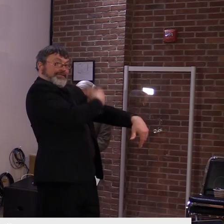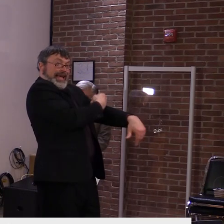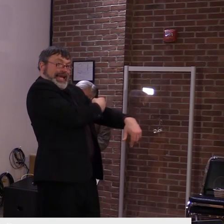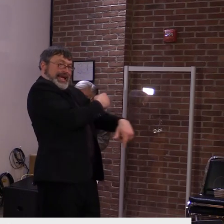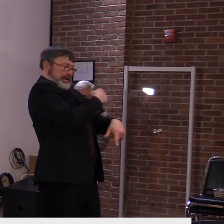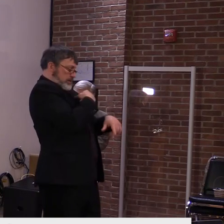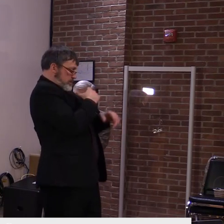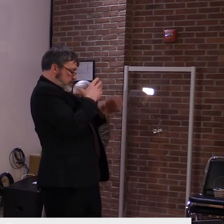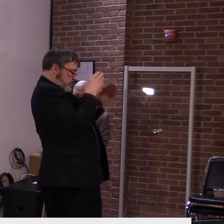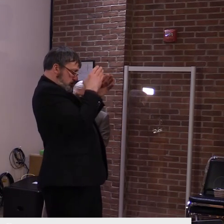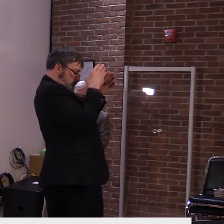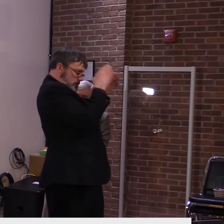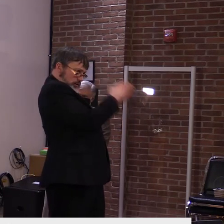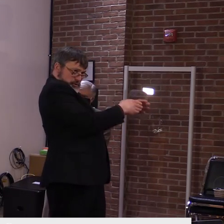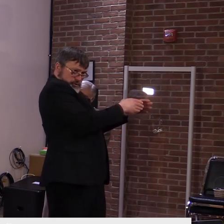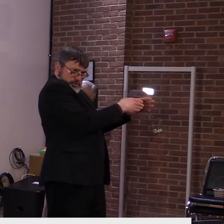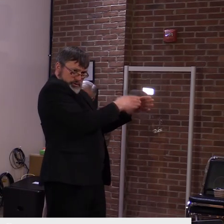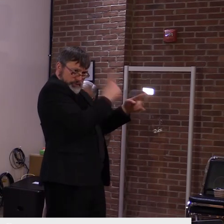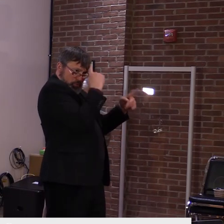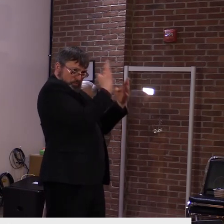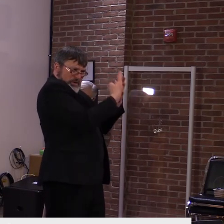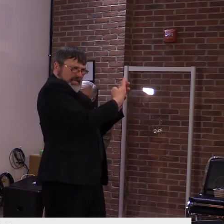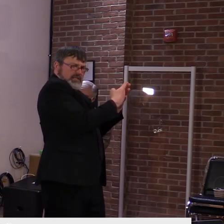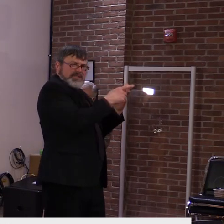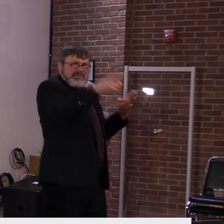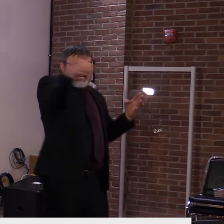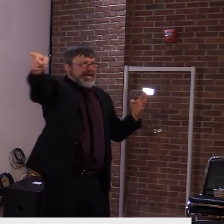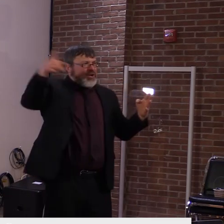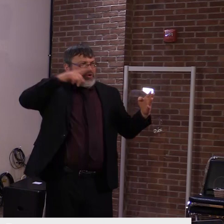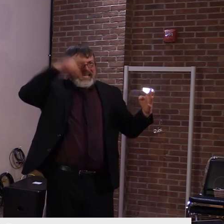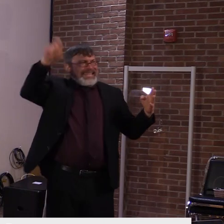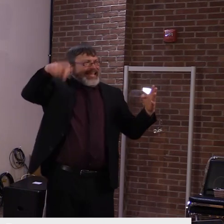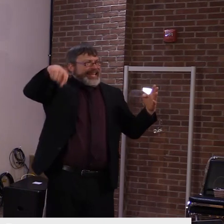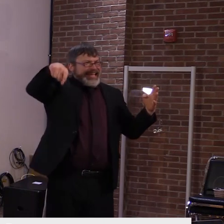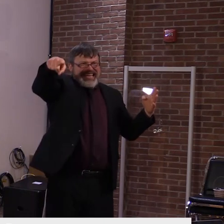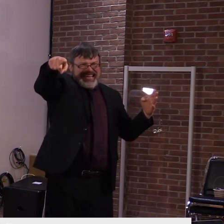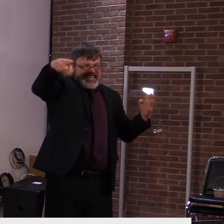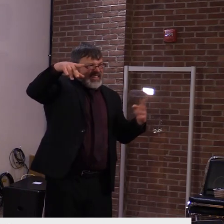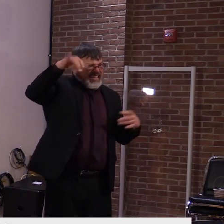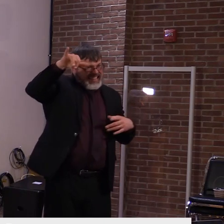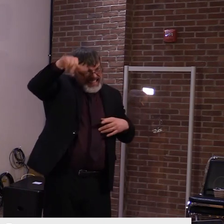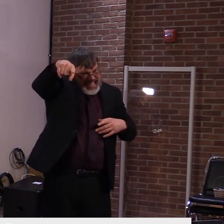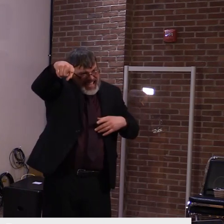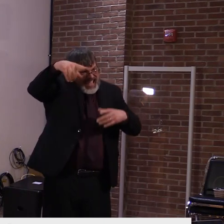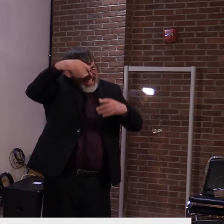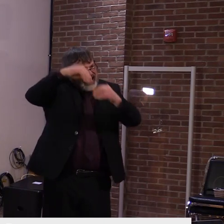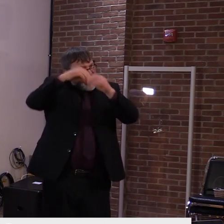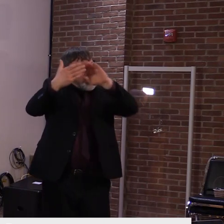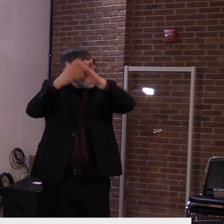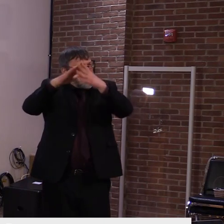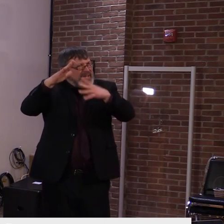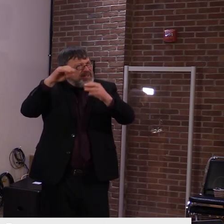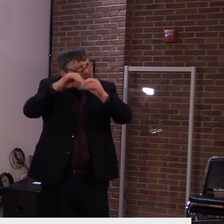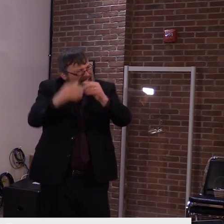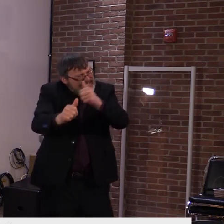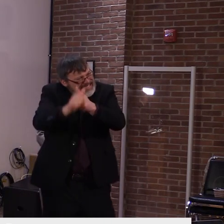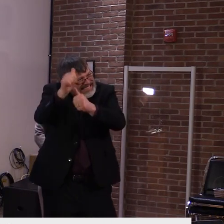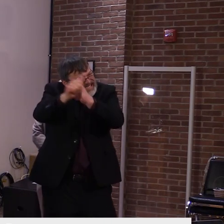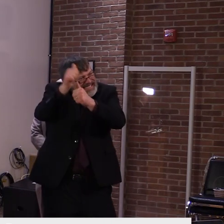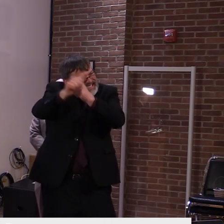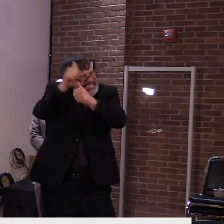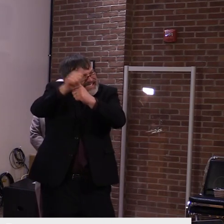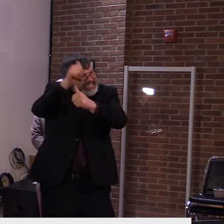are to hospitalization and death. And we've taken care of the 65 and over. We want to continue along that process, the 60